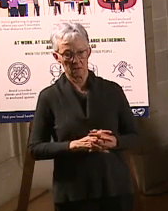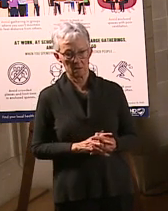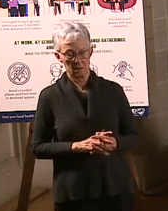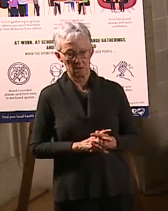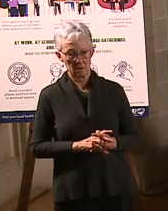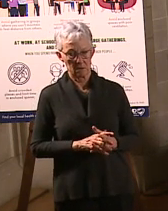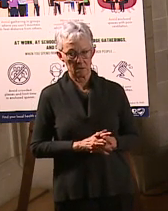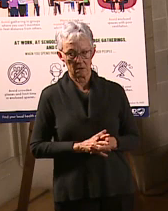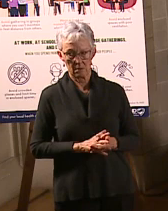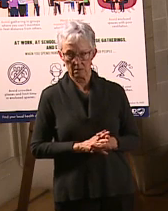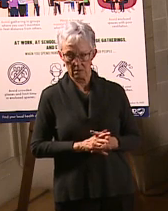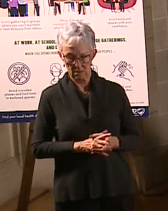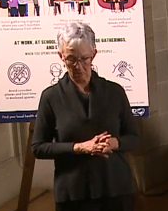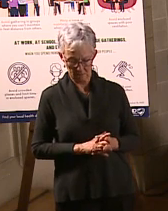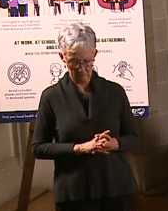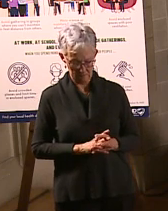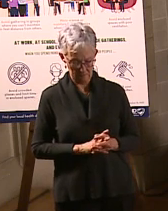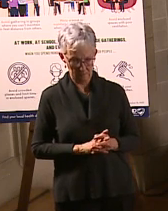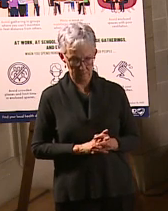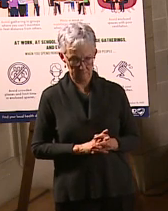About Nebraska slipping in the ranks.